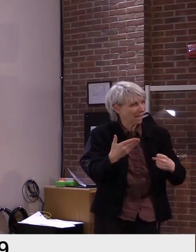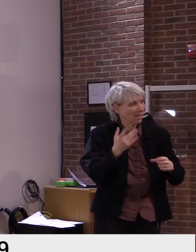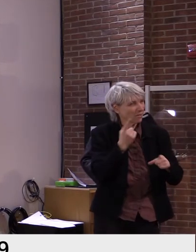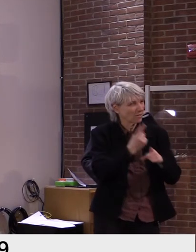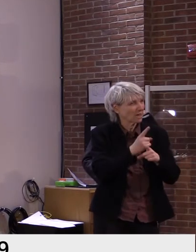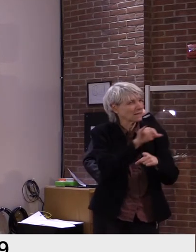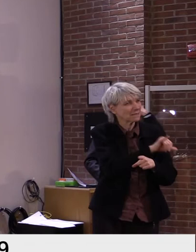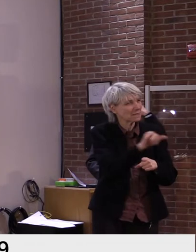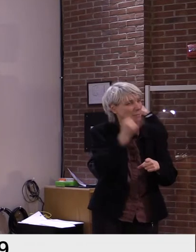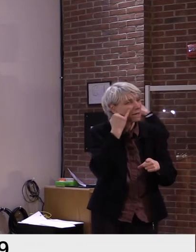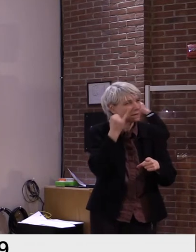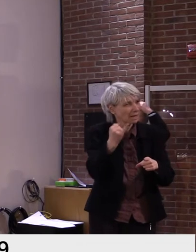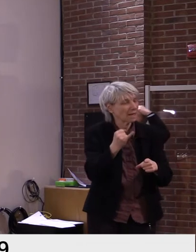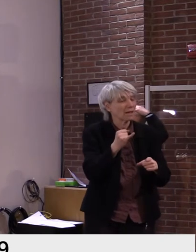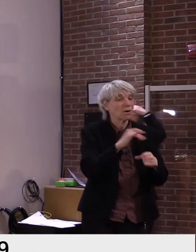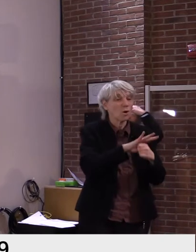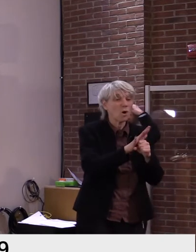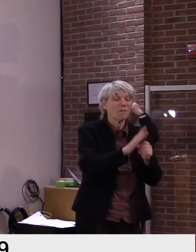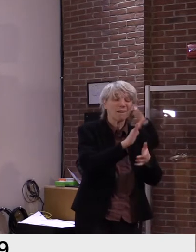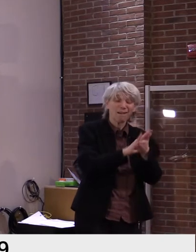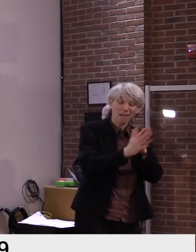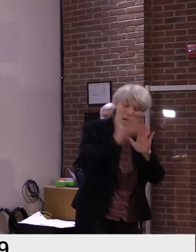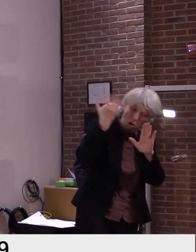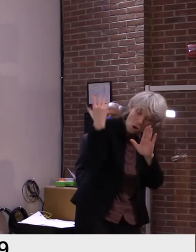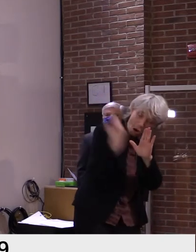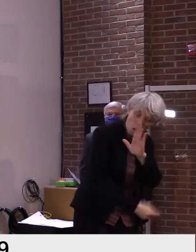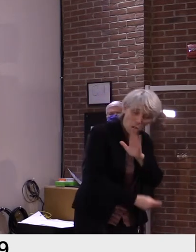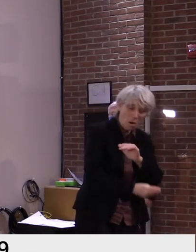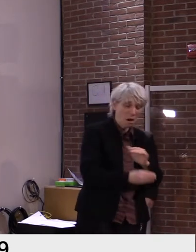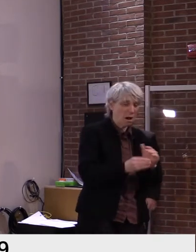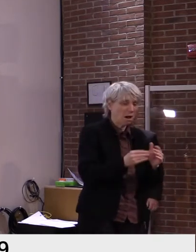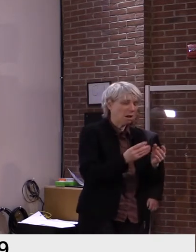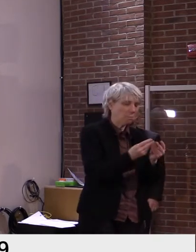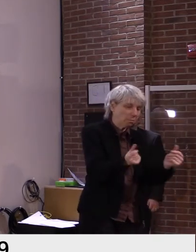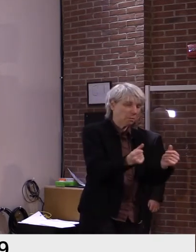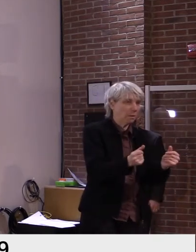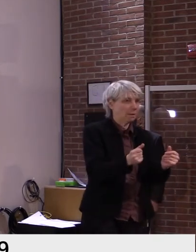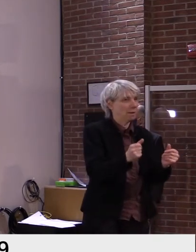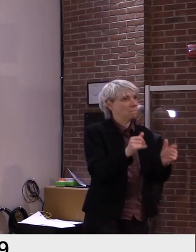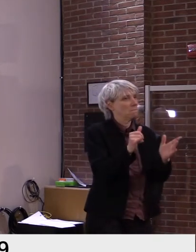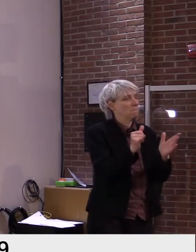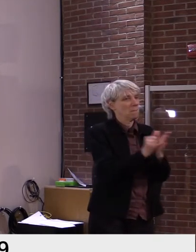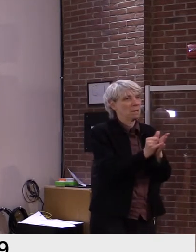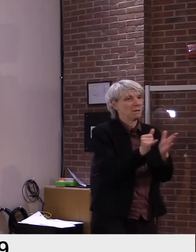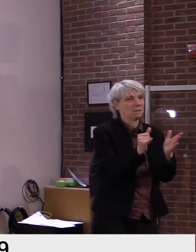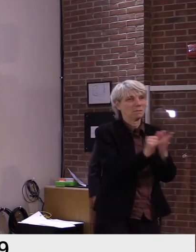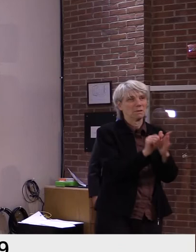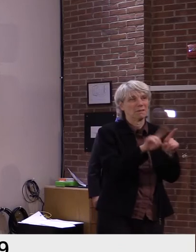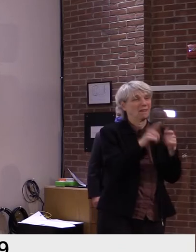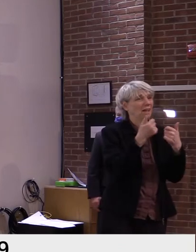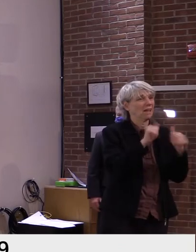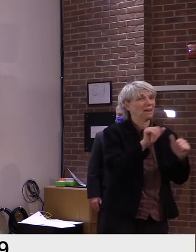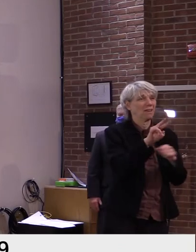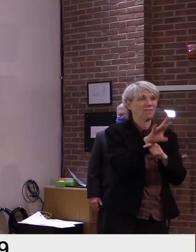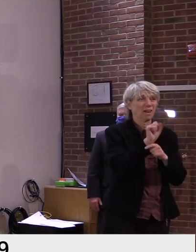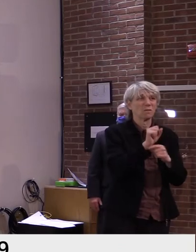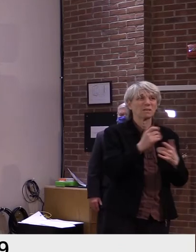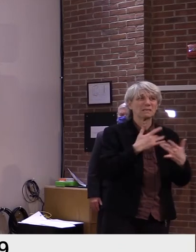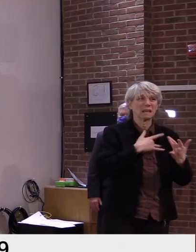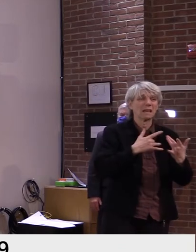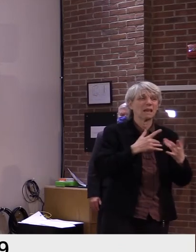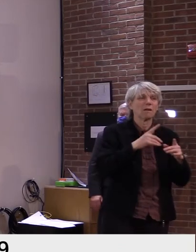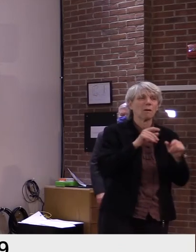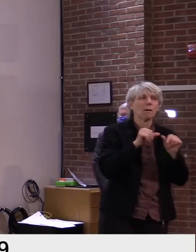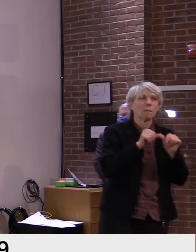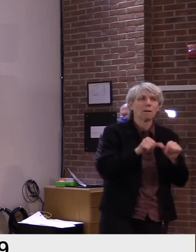not going away because it can't be eliminated, just like any other virus. I might ask Commissioner Levine